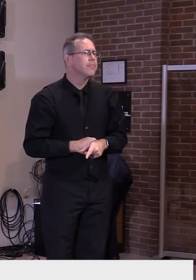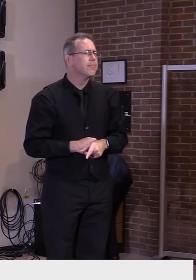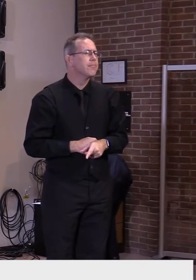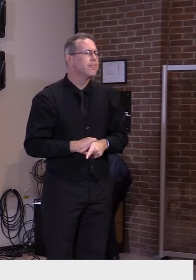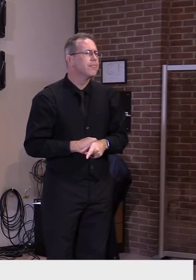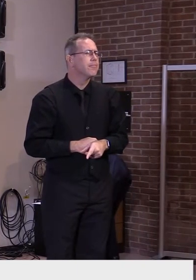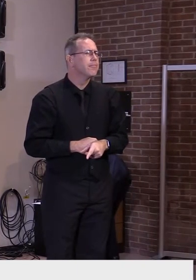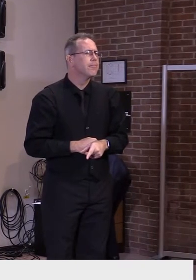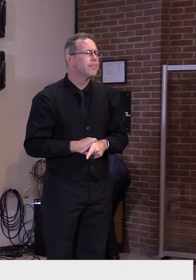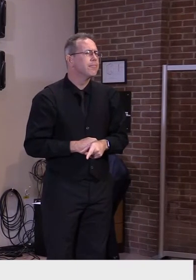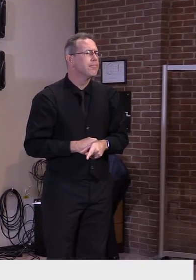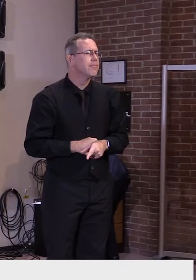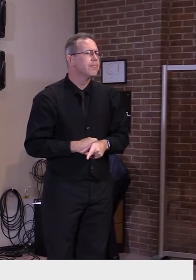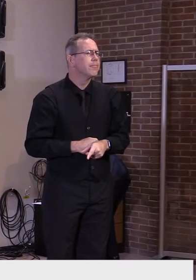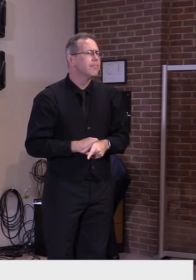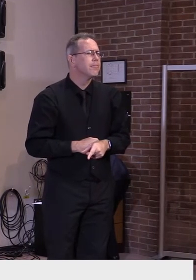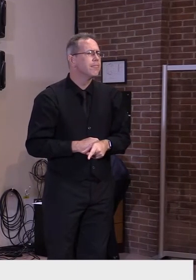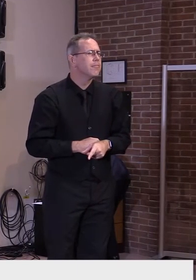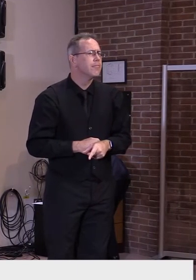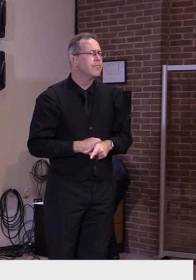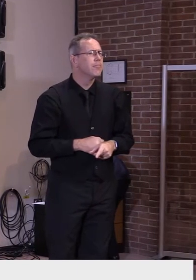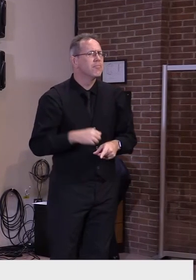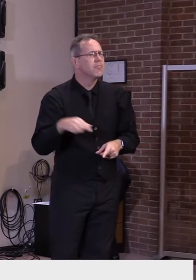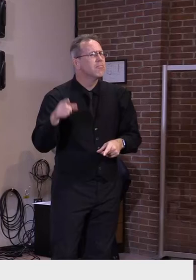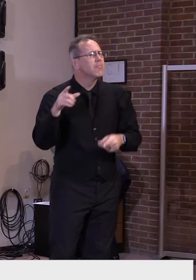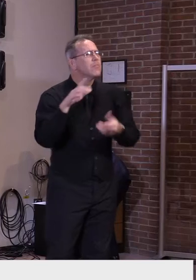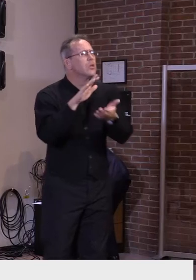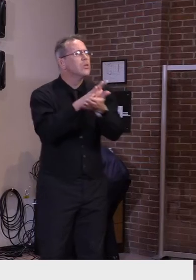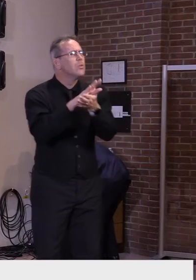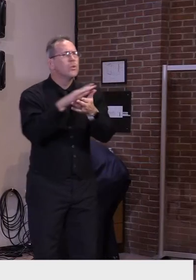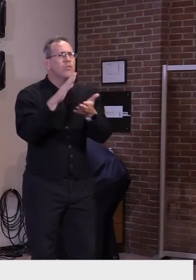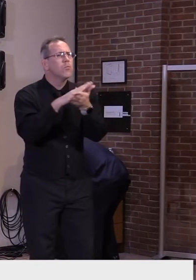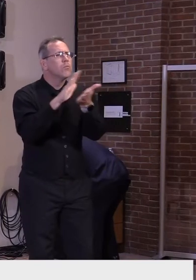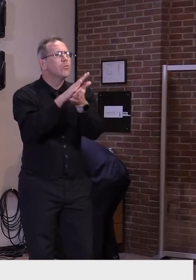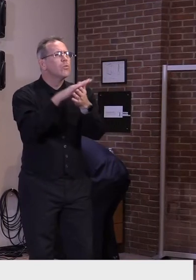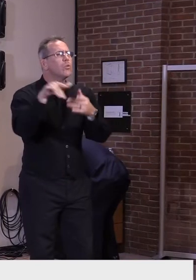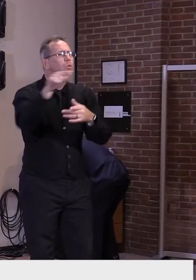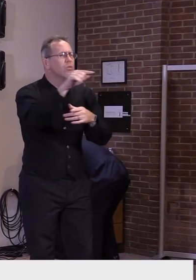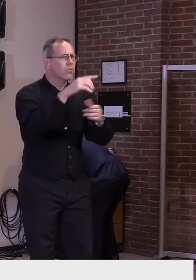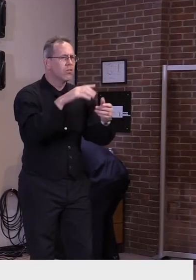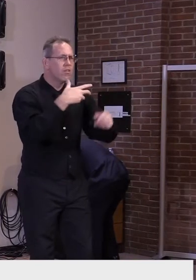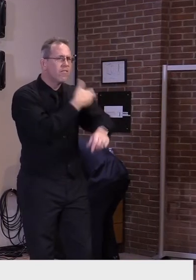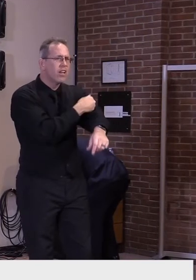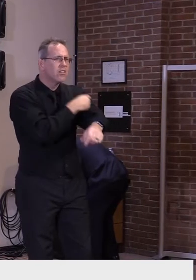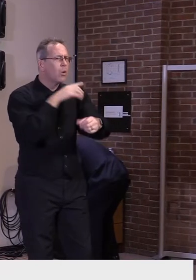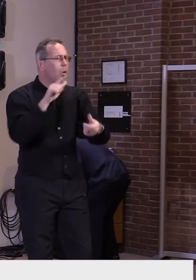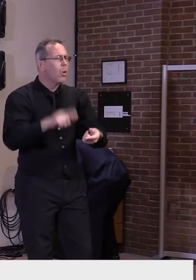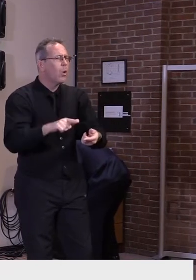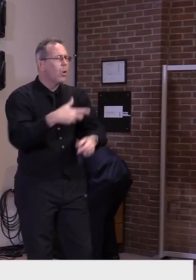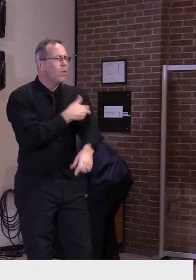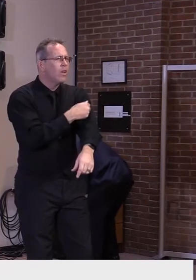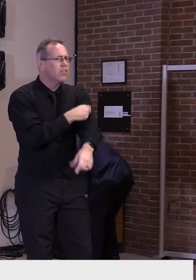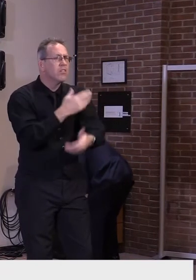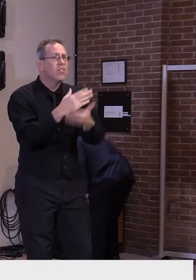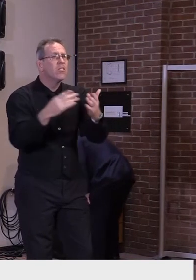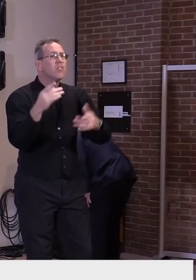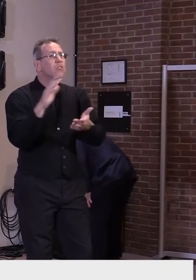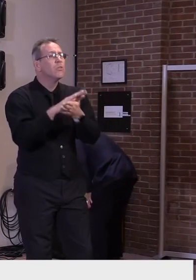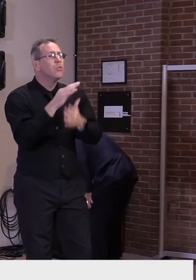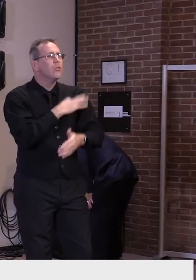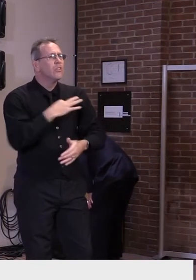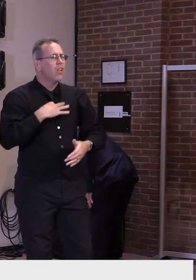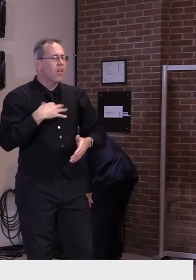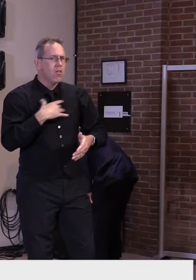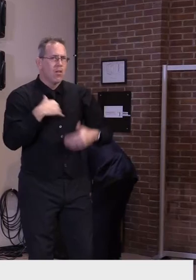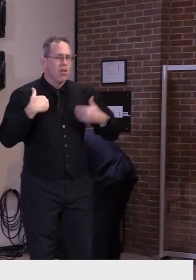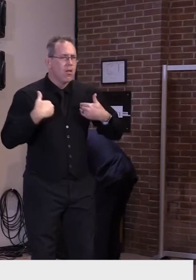mentioned some schools are experiencing staff fatigue and will likely see operational disruption in the weeks ahead. How are schools